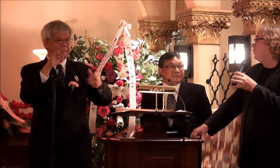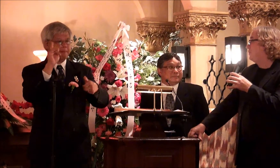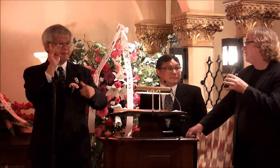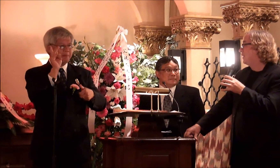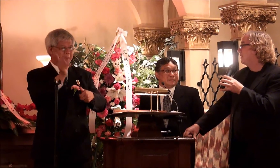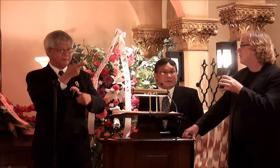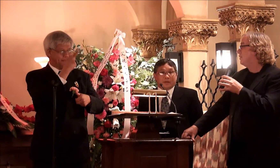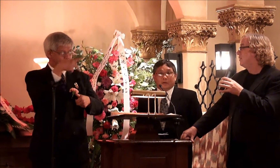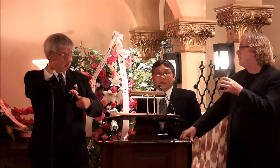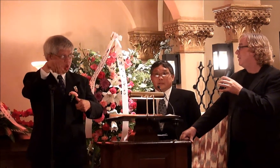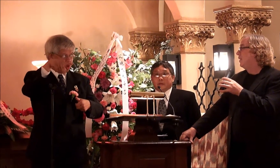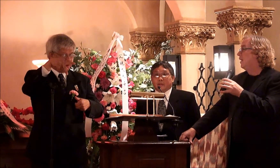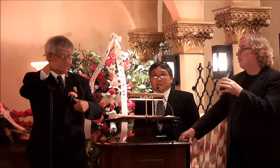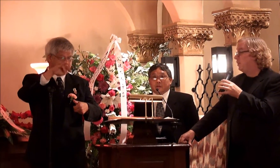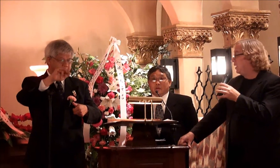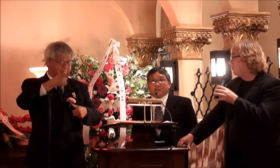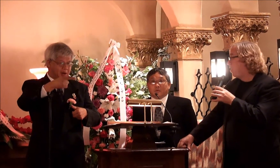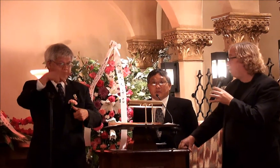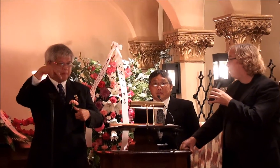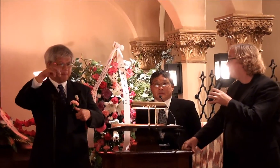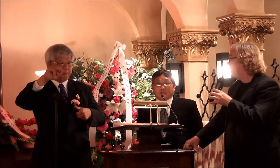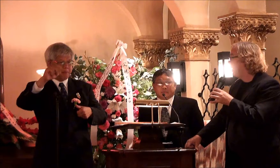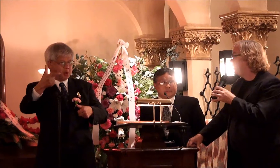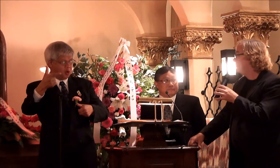me things. Ping pong for one,